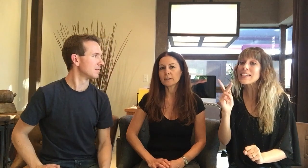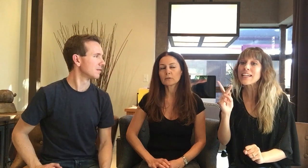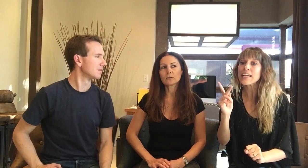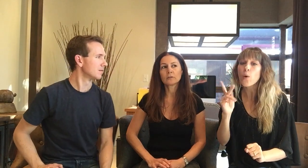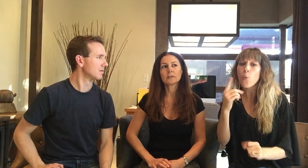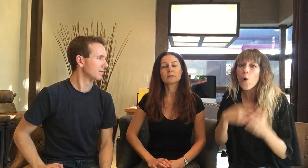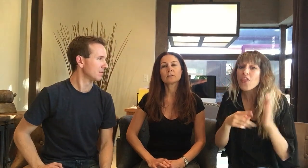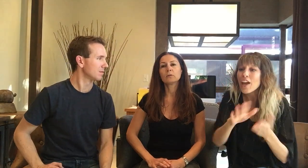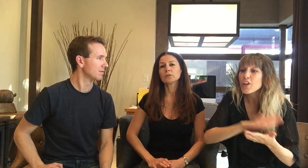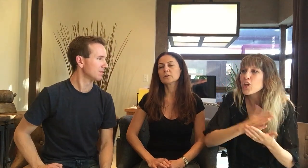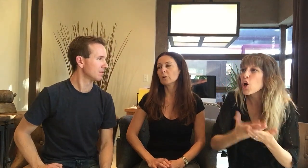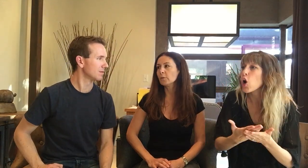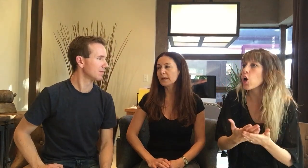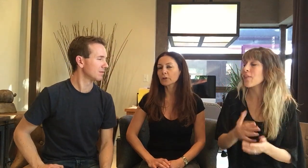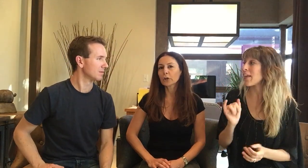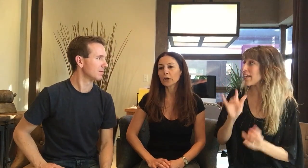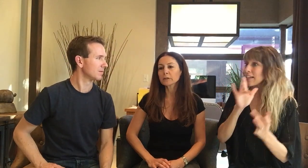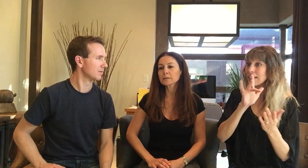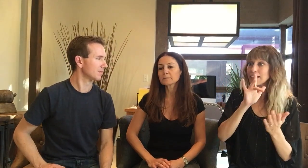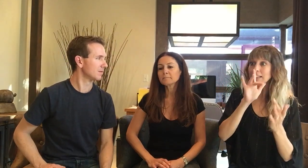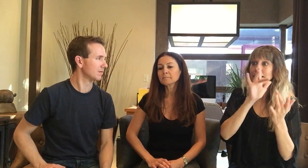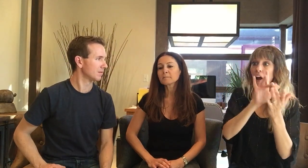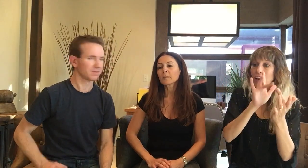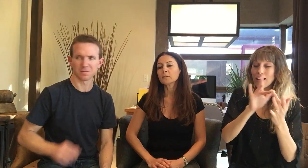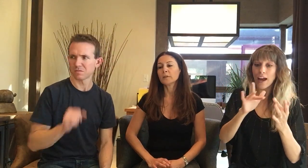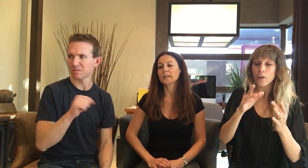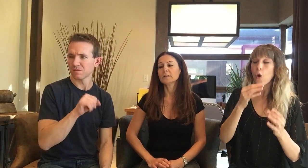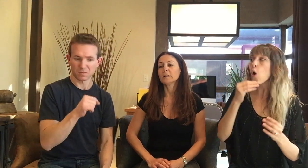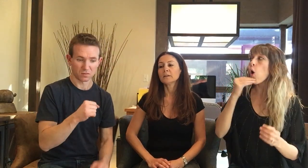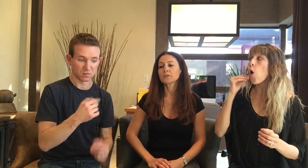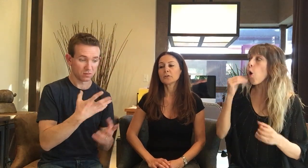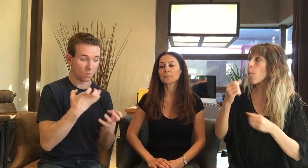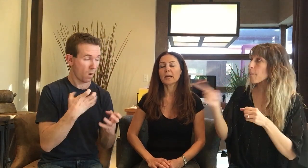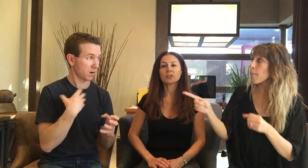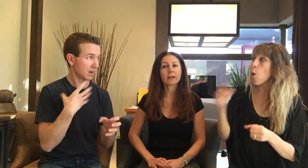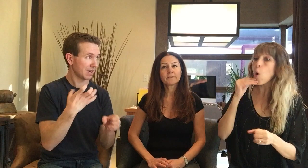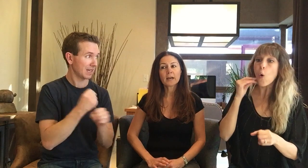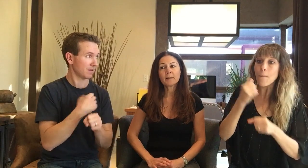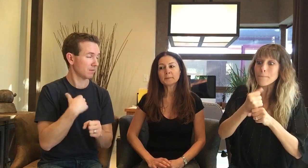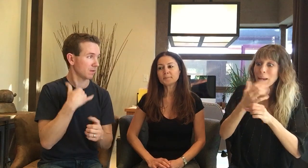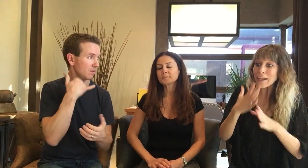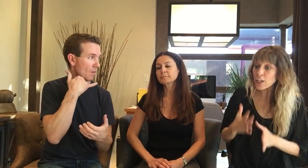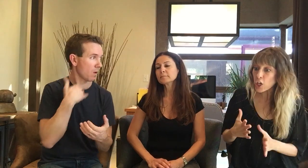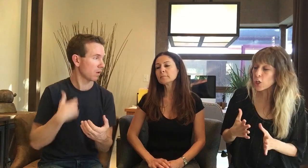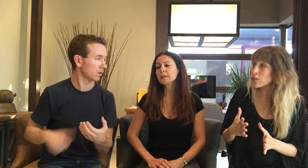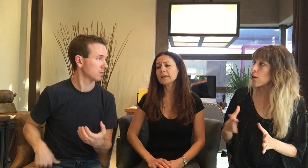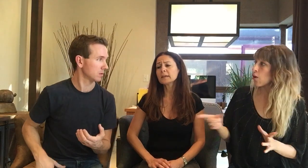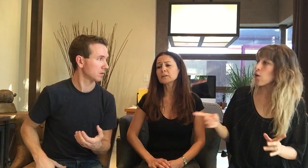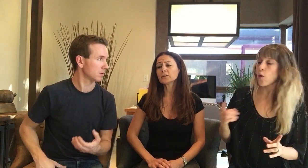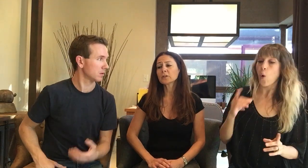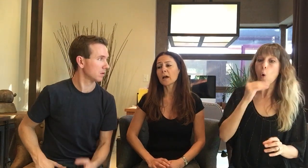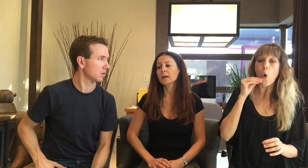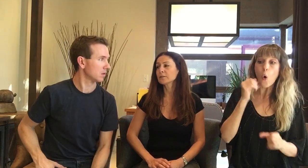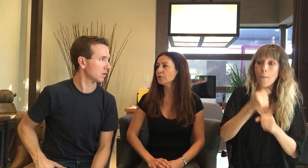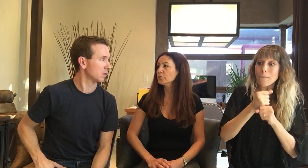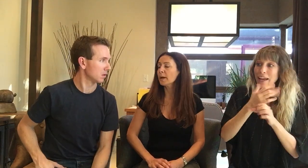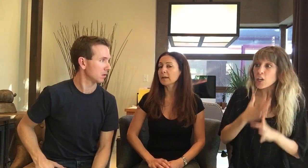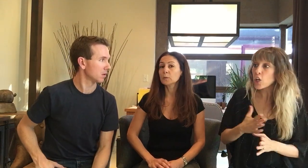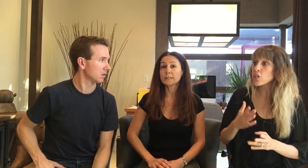school students, or just the homemaker cooks. So they can search by chef type. They can search by